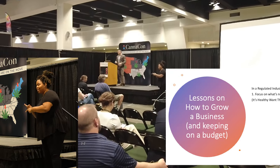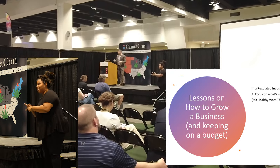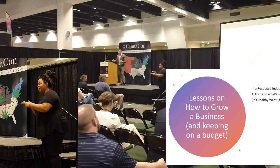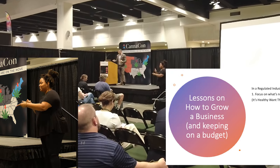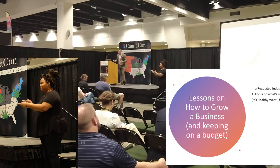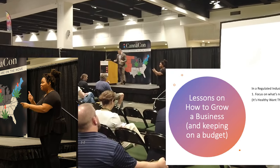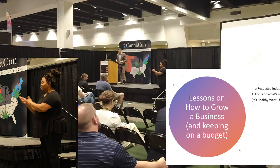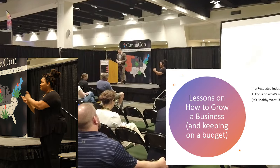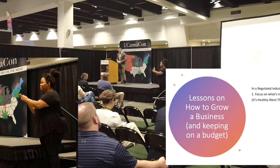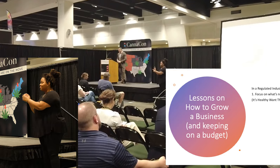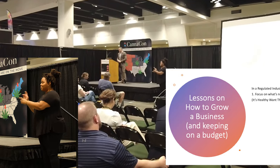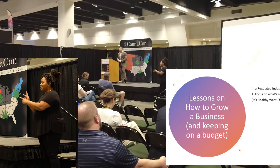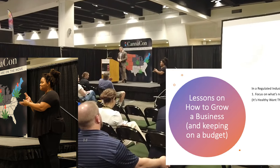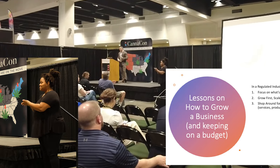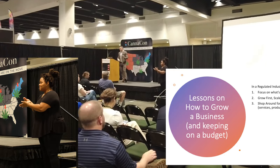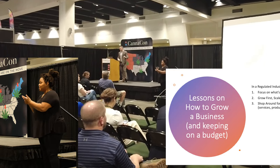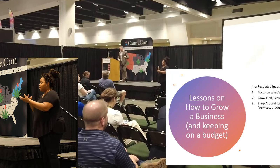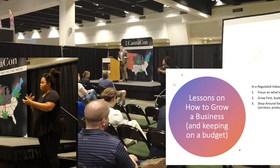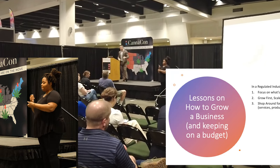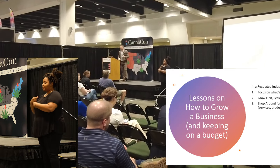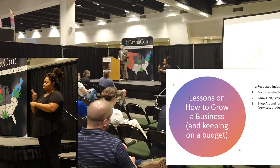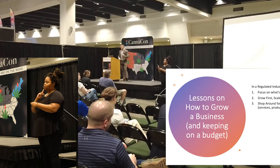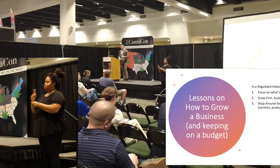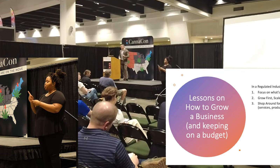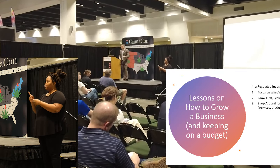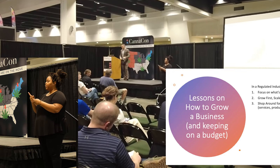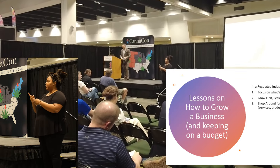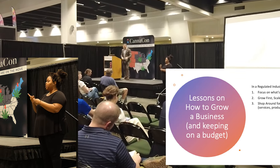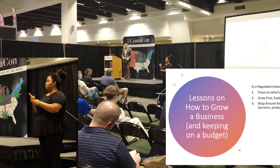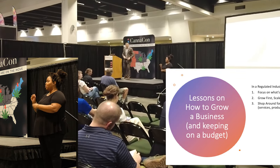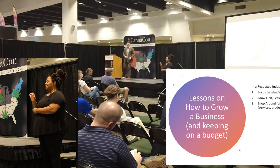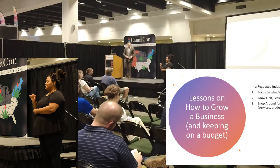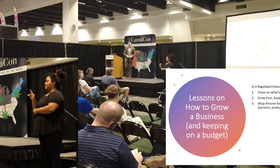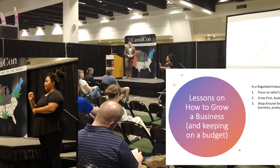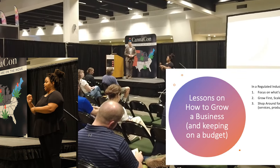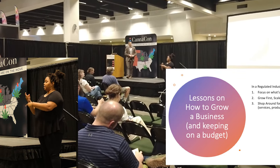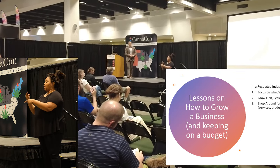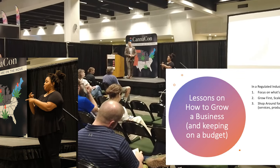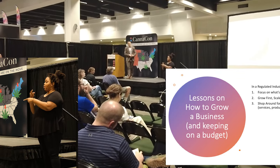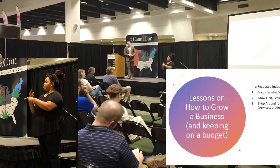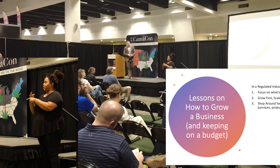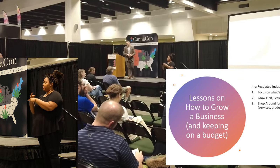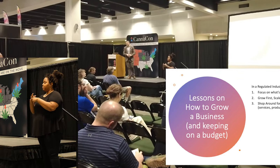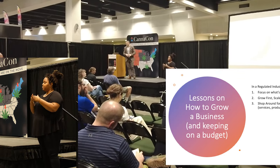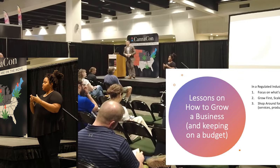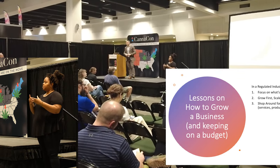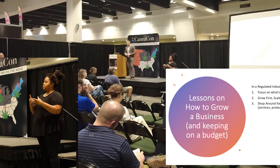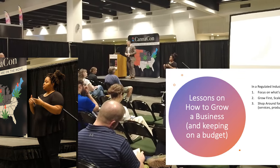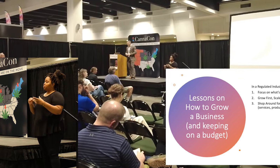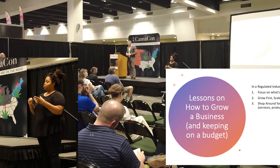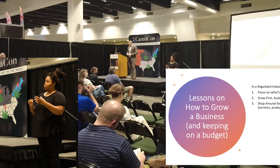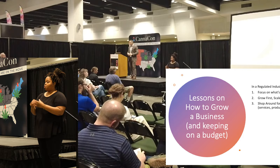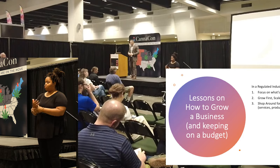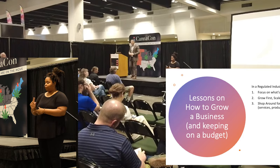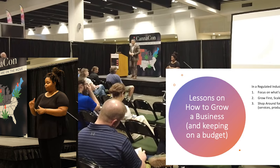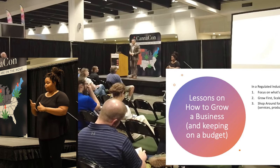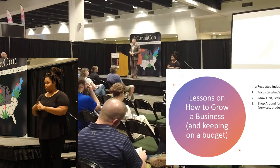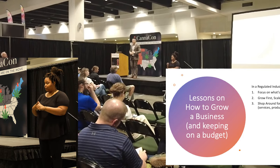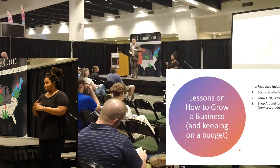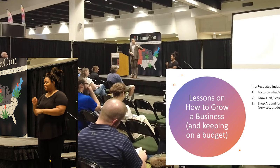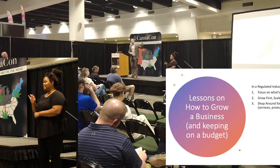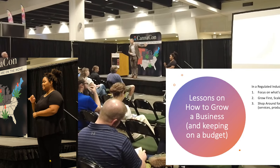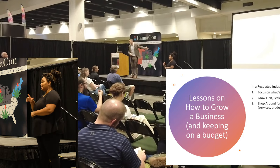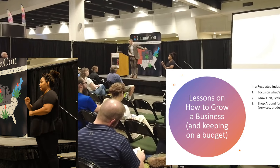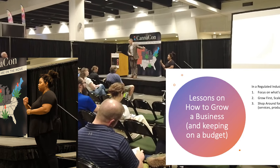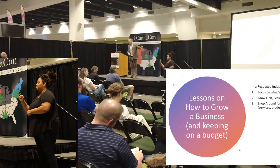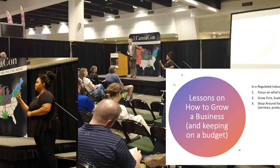we are scaling appropriately, right? So grow first, scale second. Second mistake I see very, very often are people going